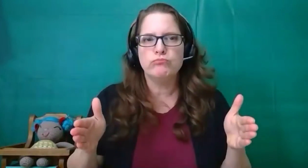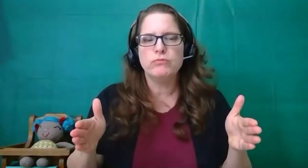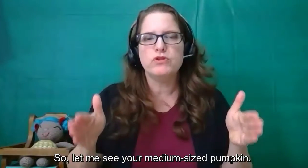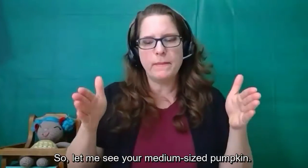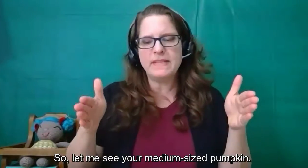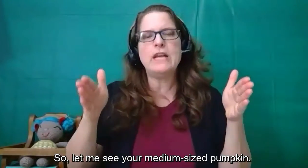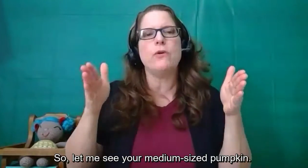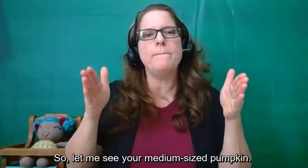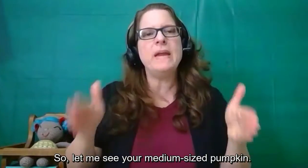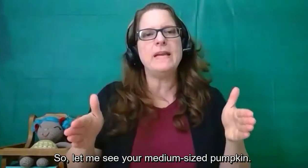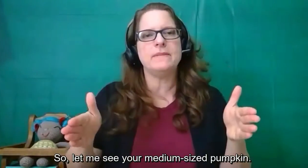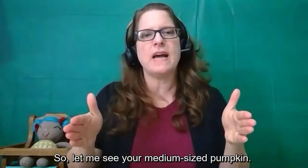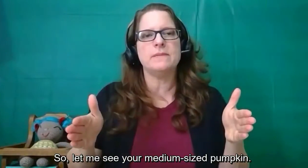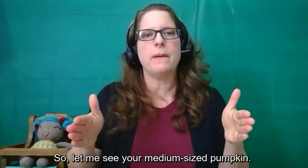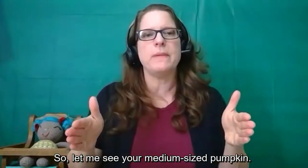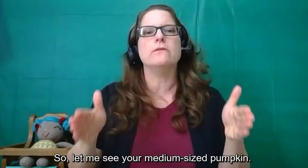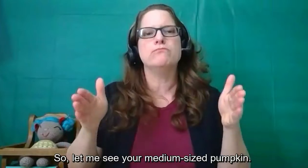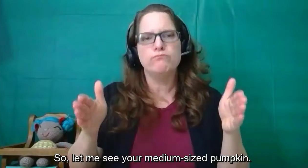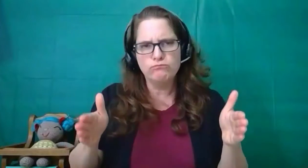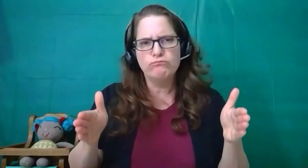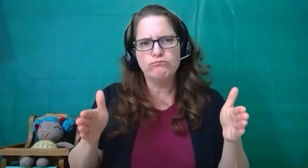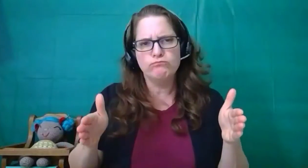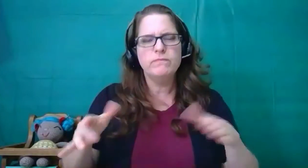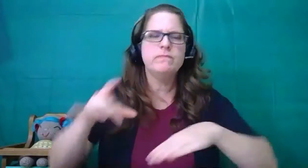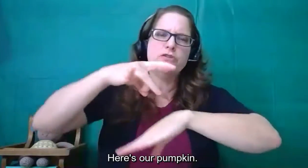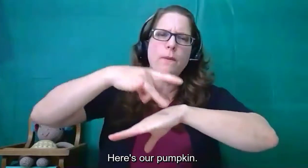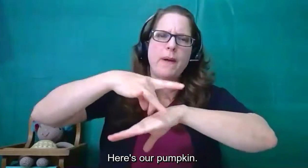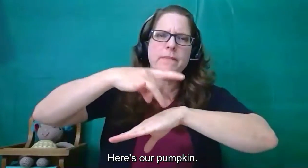So let me say you're a medium-sized pumpkin. Here's our pumpkin.